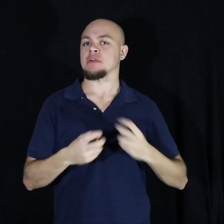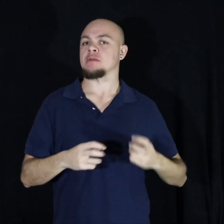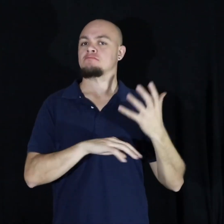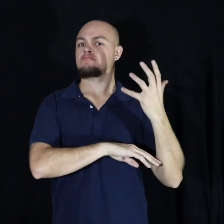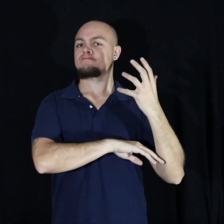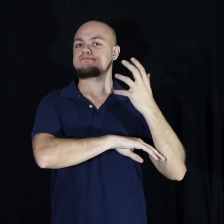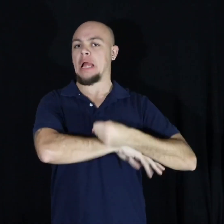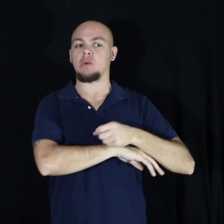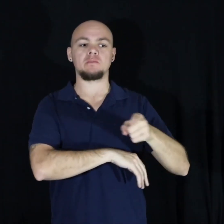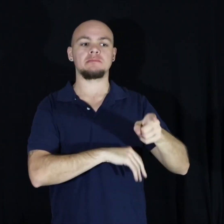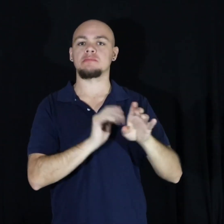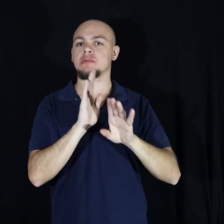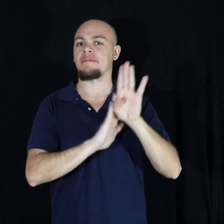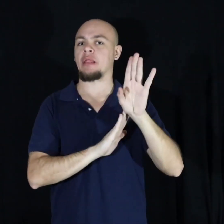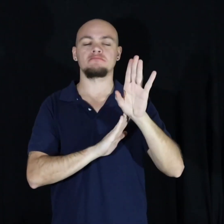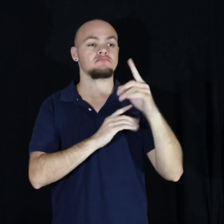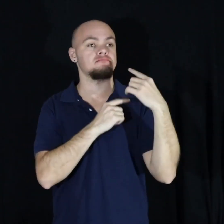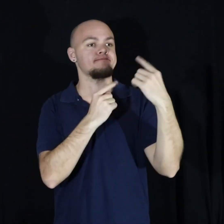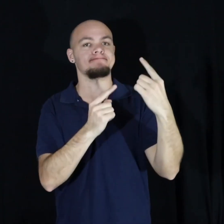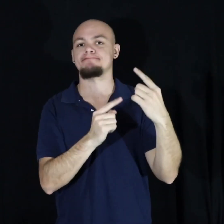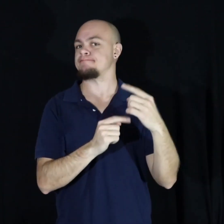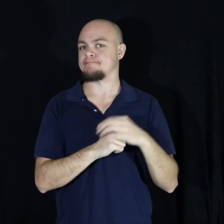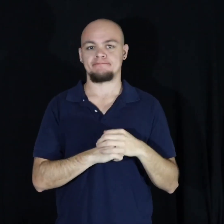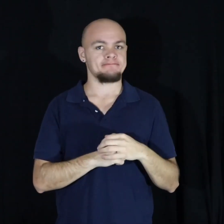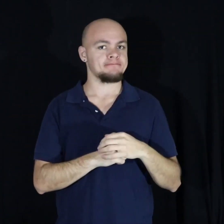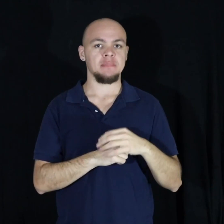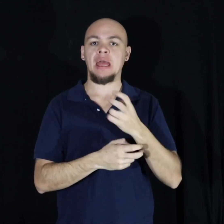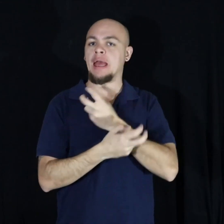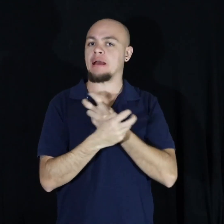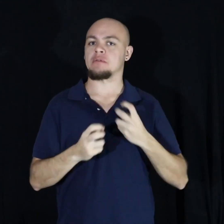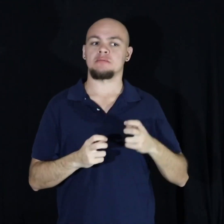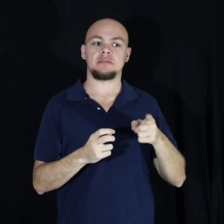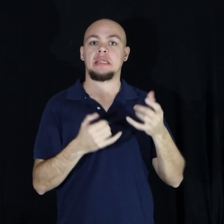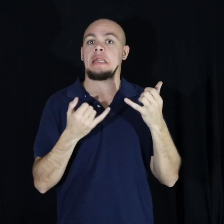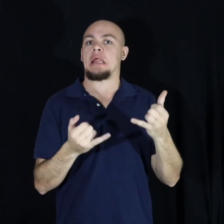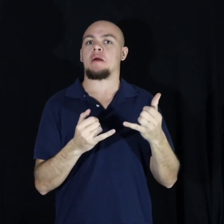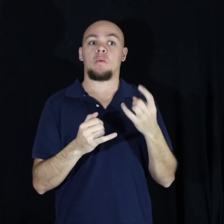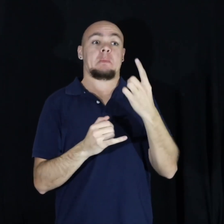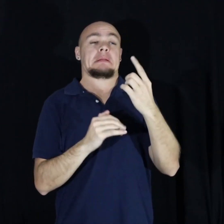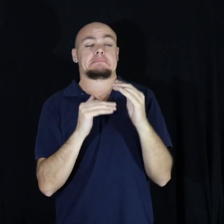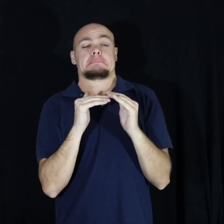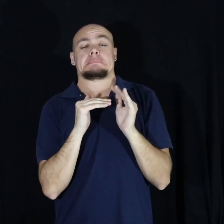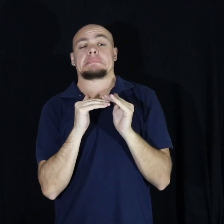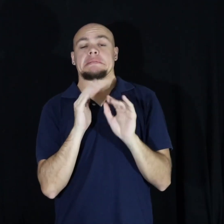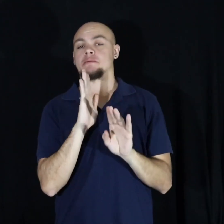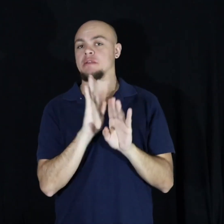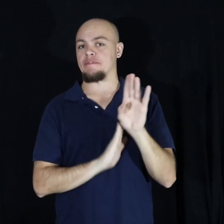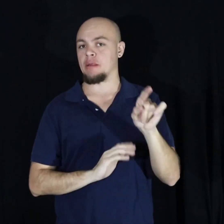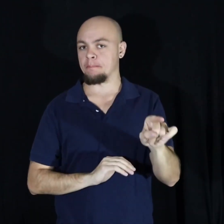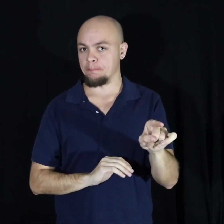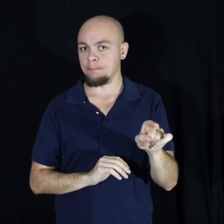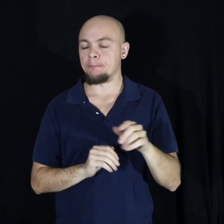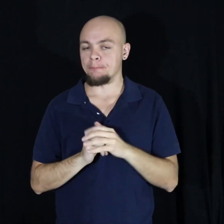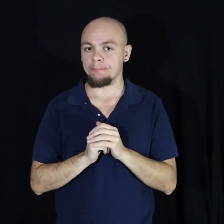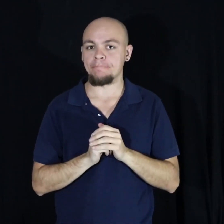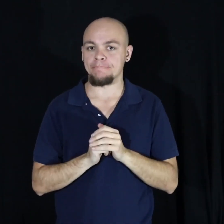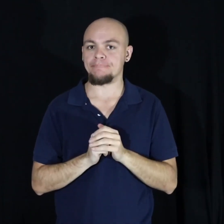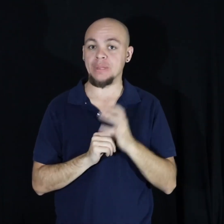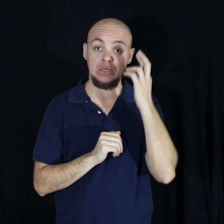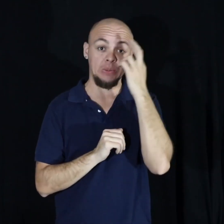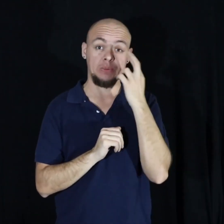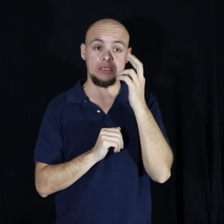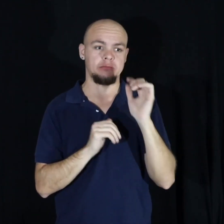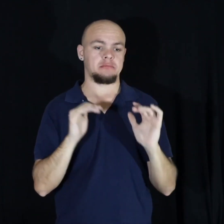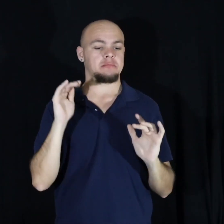ever since. Now, Afghanistan is one of the world's least developed countries. The reason why closing the gaps